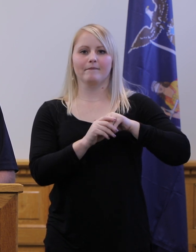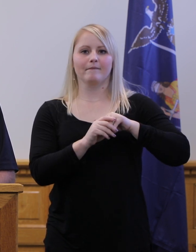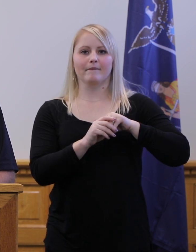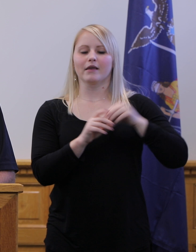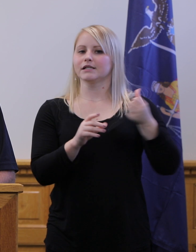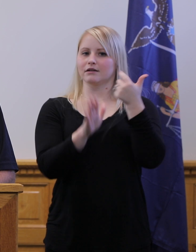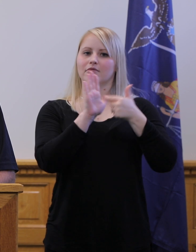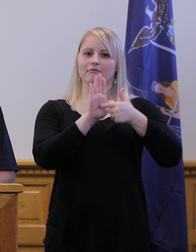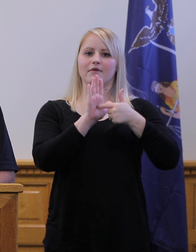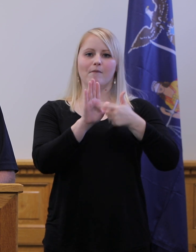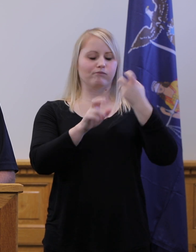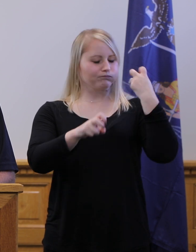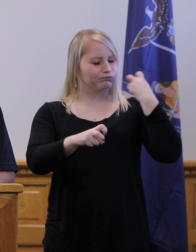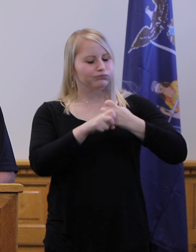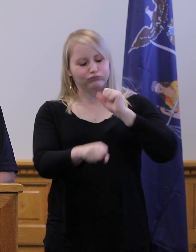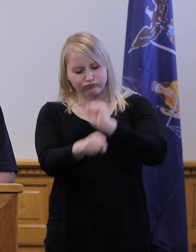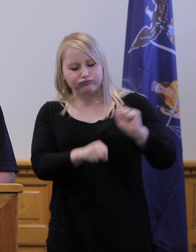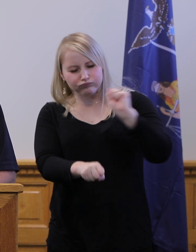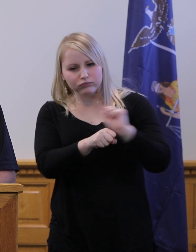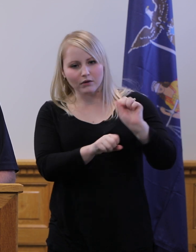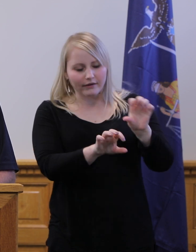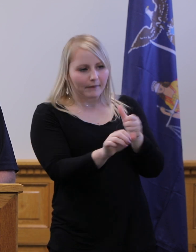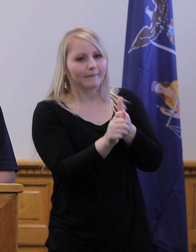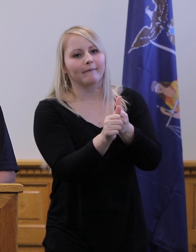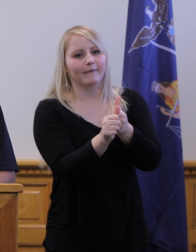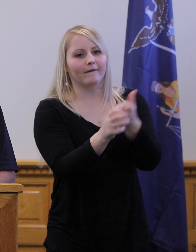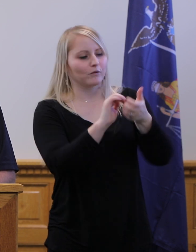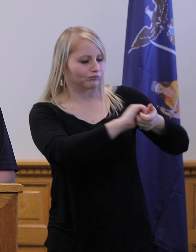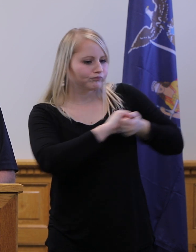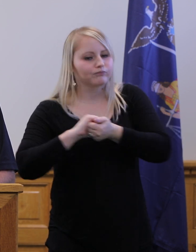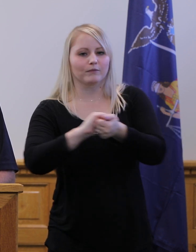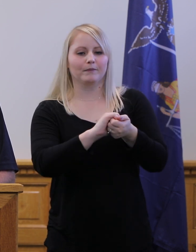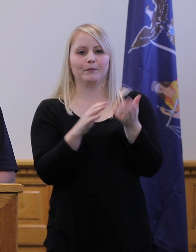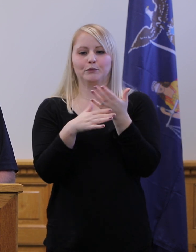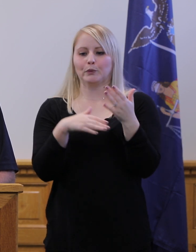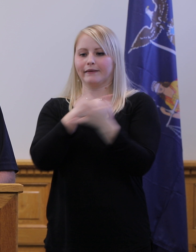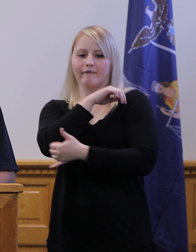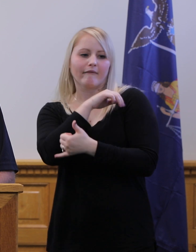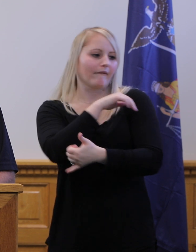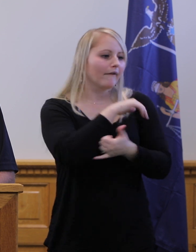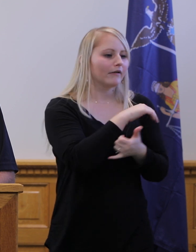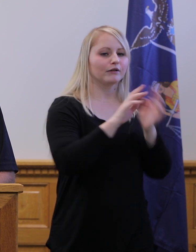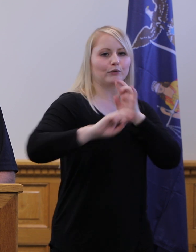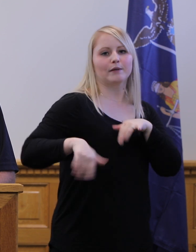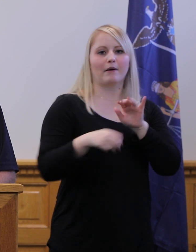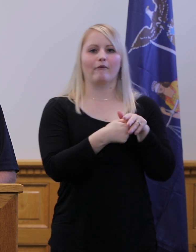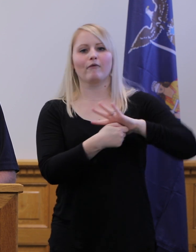just another example of the hard work going on behind the scenes and partnerships between the county departments responding to